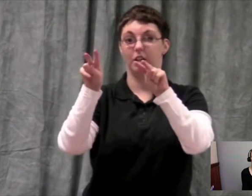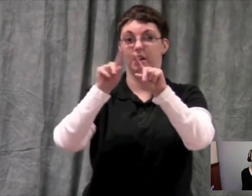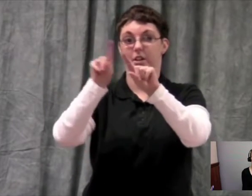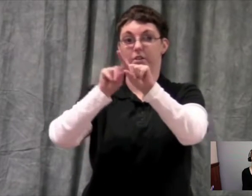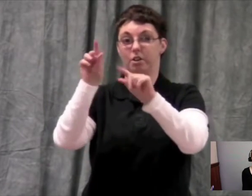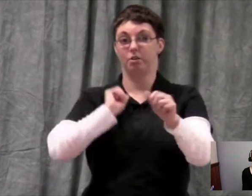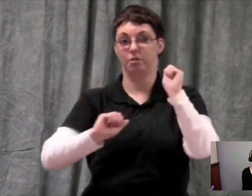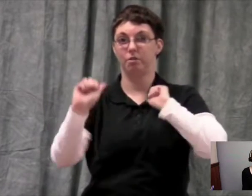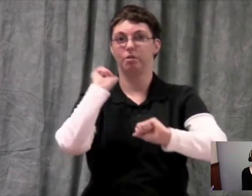performers.